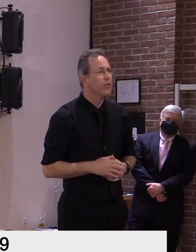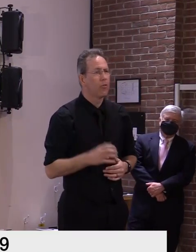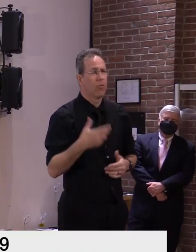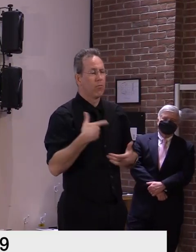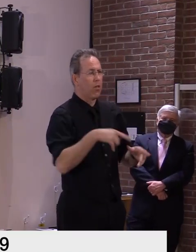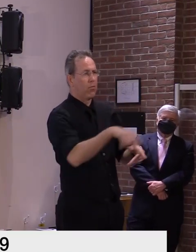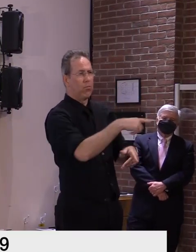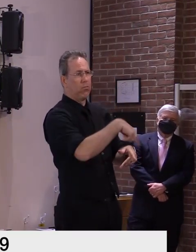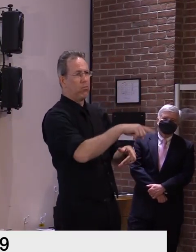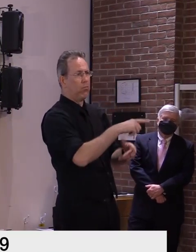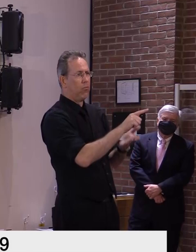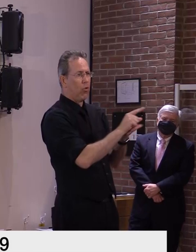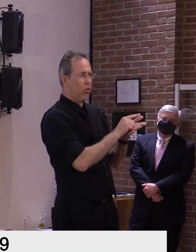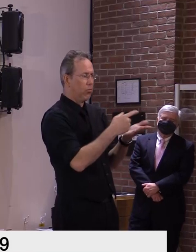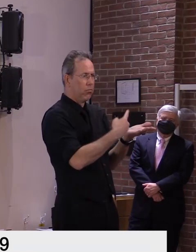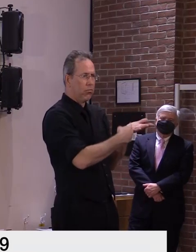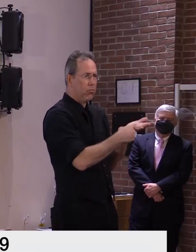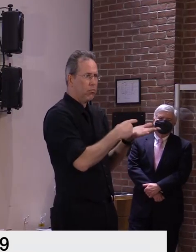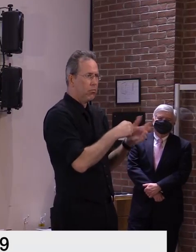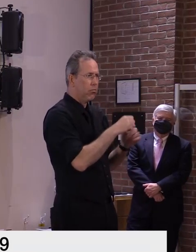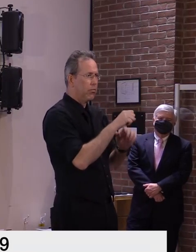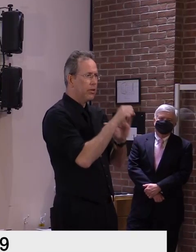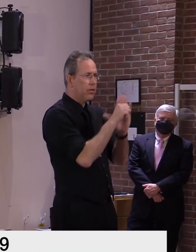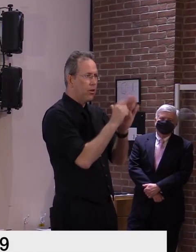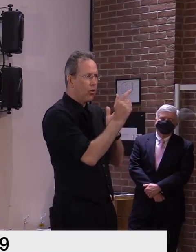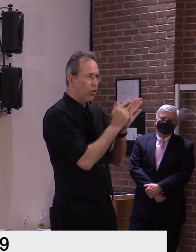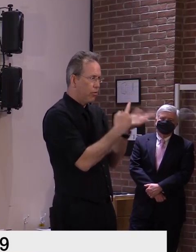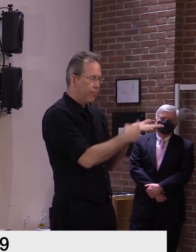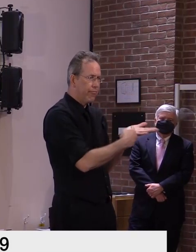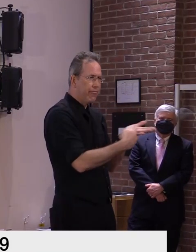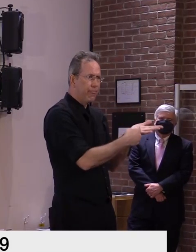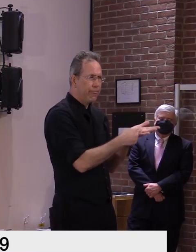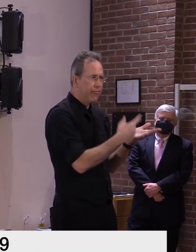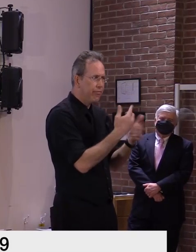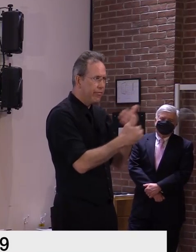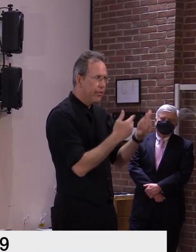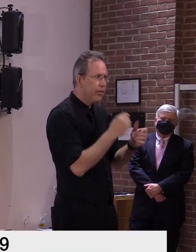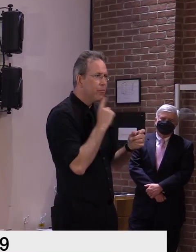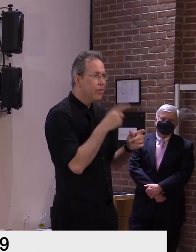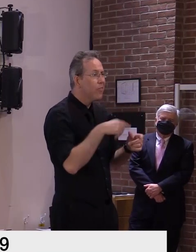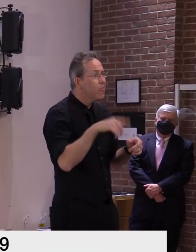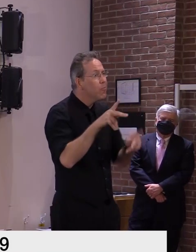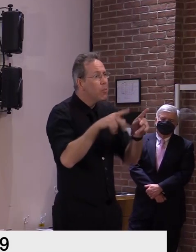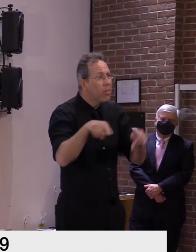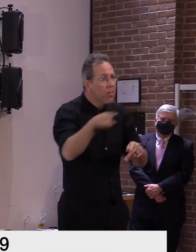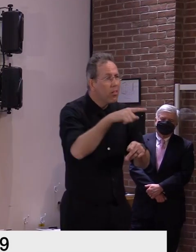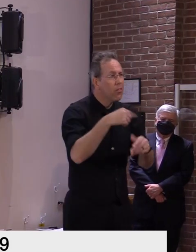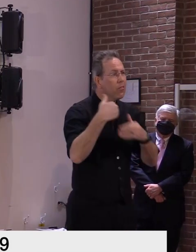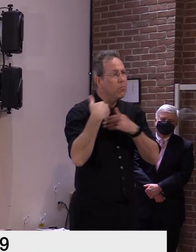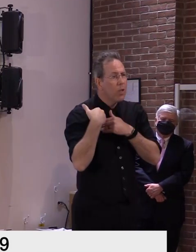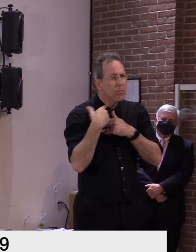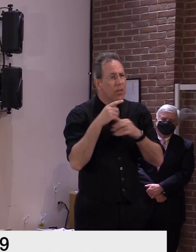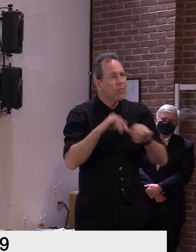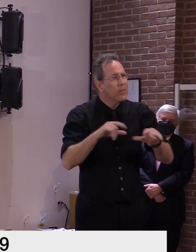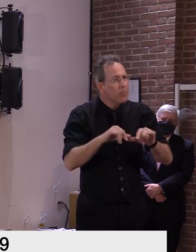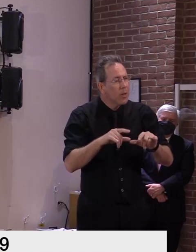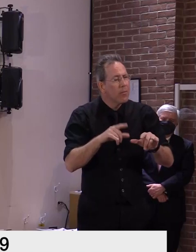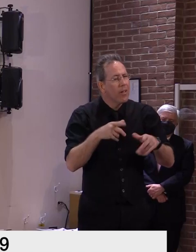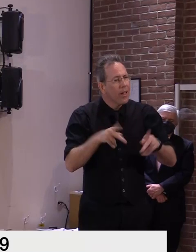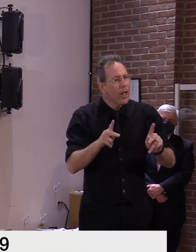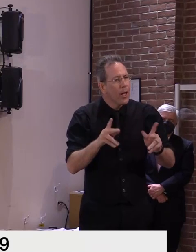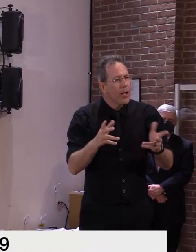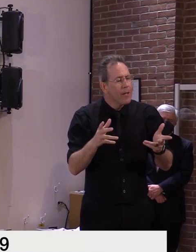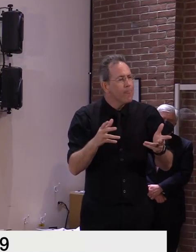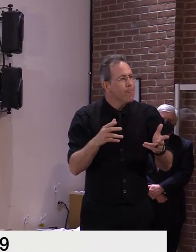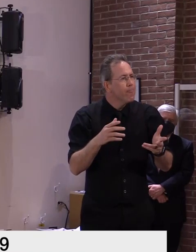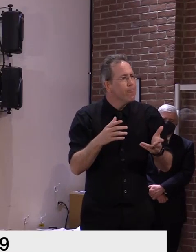see what we can do to make sure that people are held accountable, but at the same time, giving them the opportunity to change